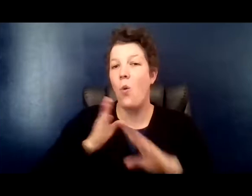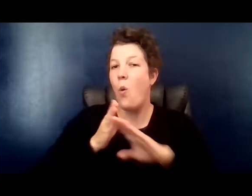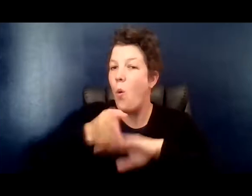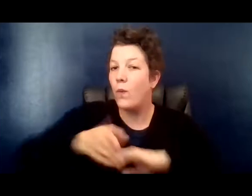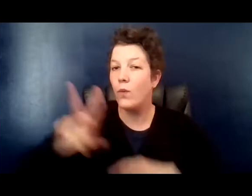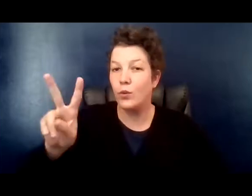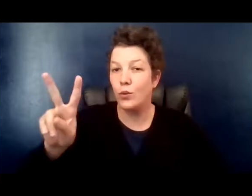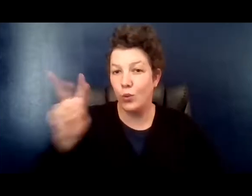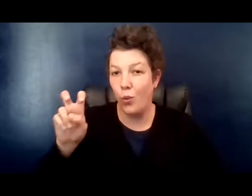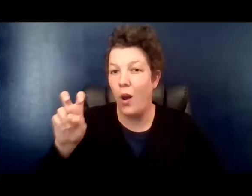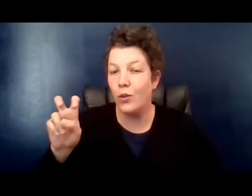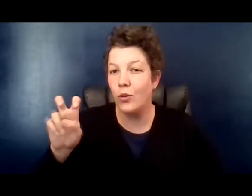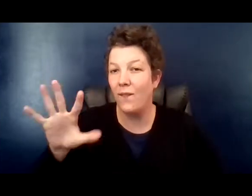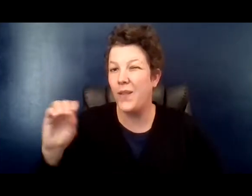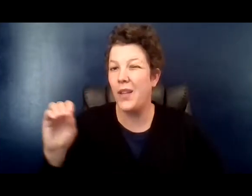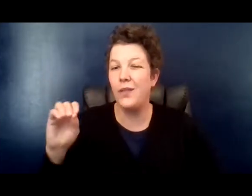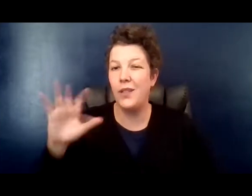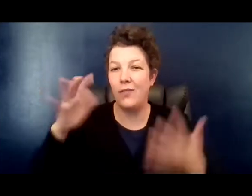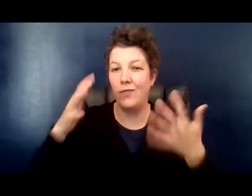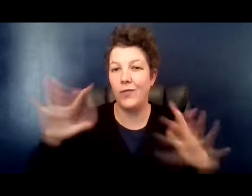destroyed. Those are people that